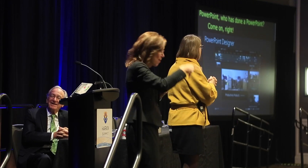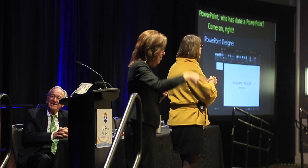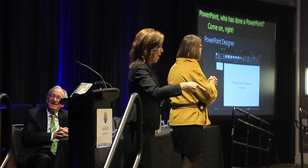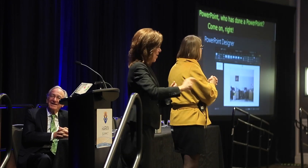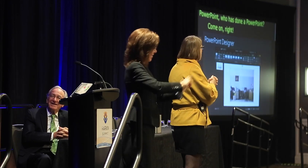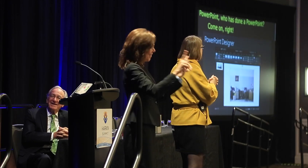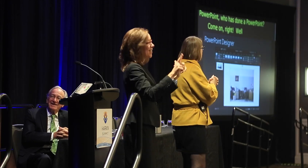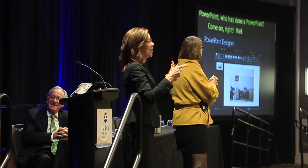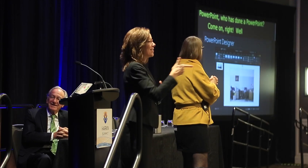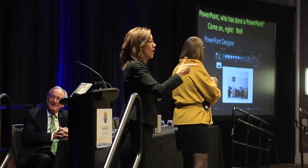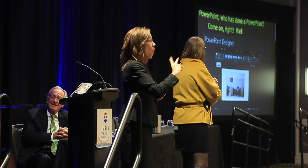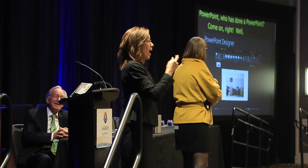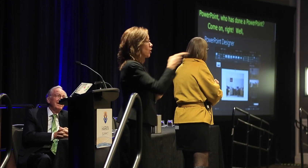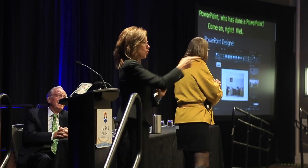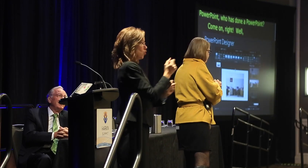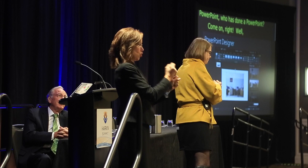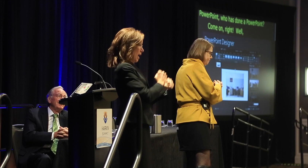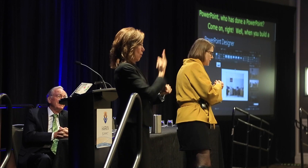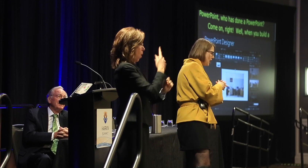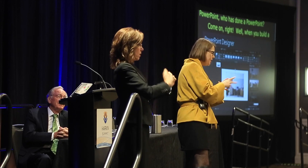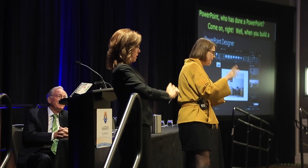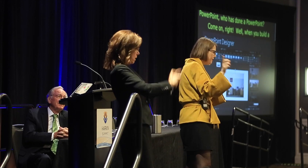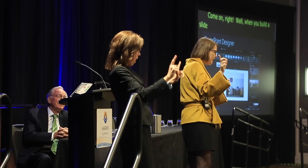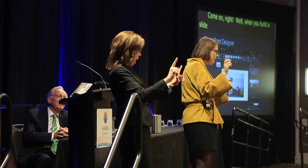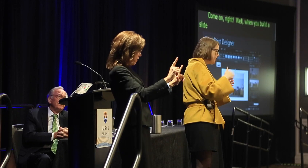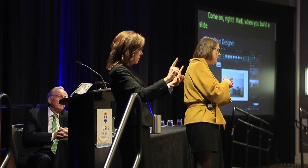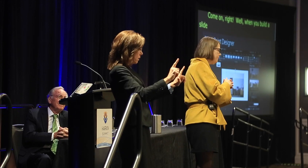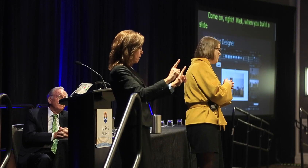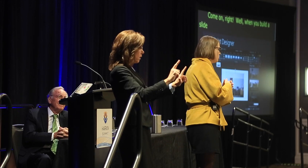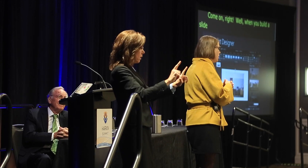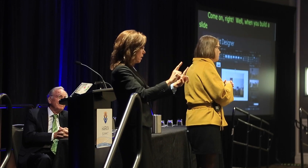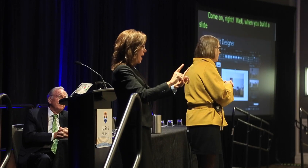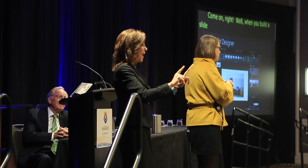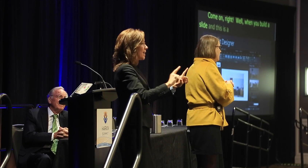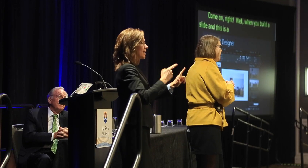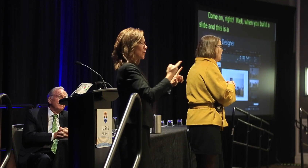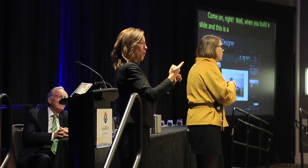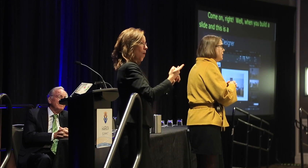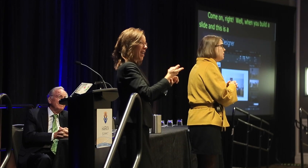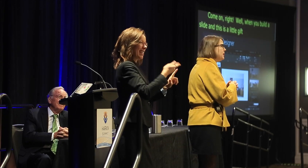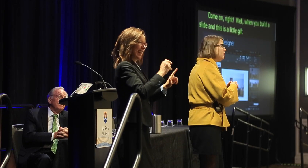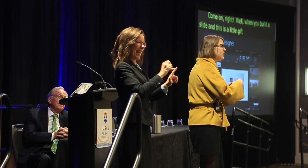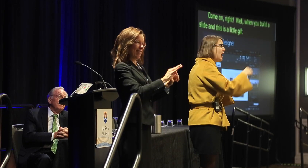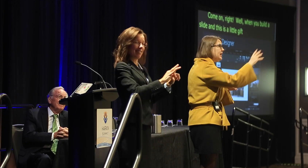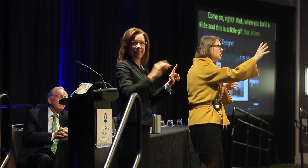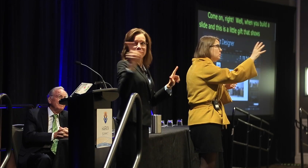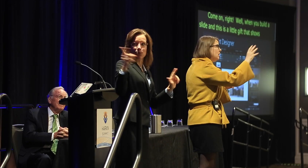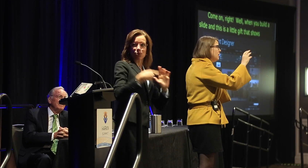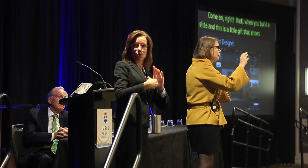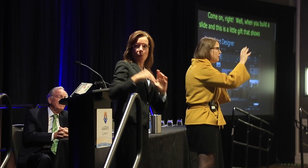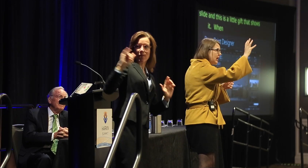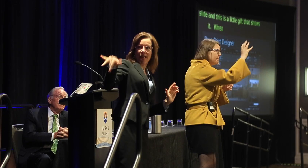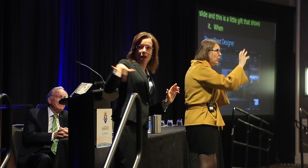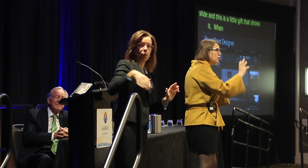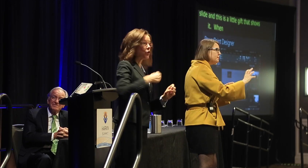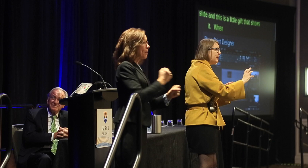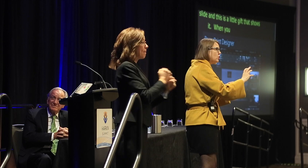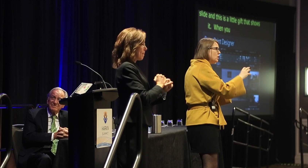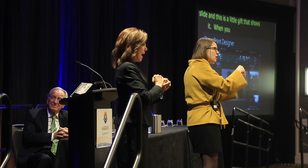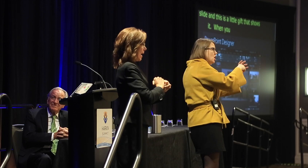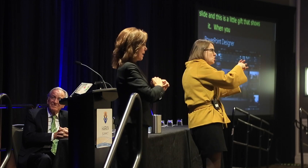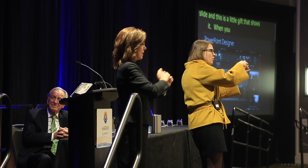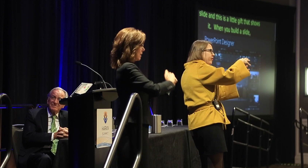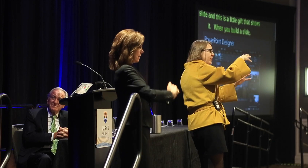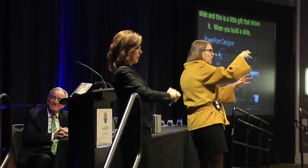Well, when you build a slide, and this is a little GIF that shows it. When you build a slide, you import